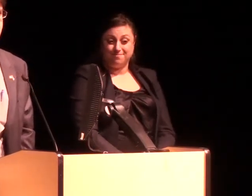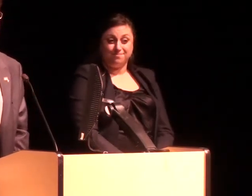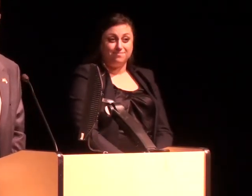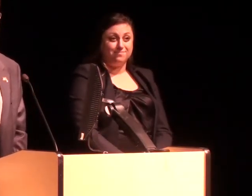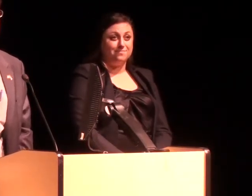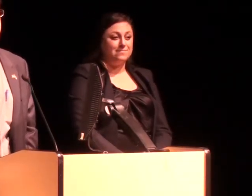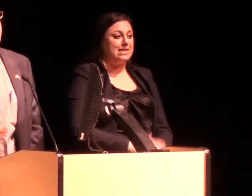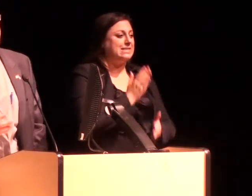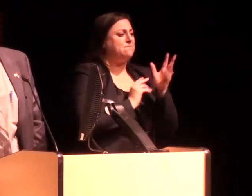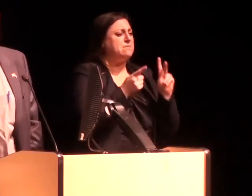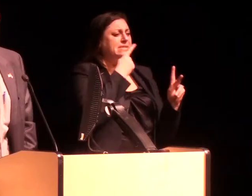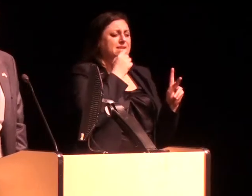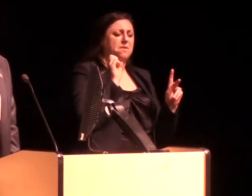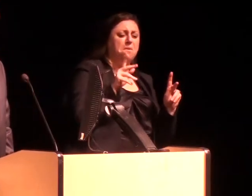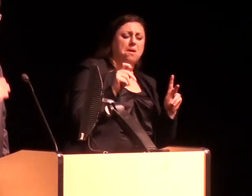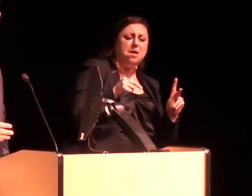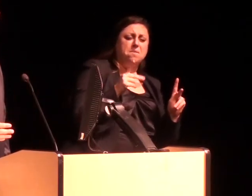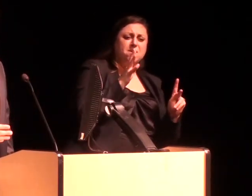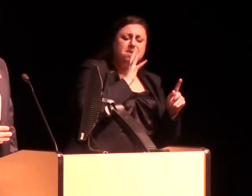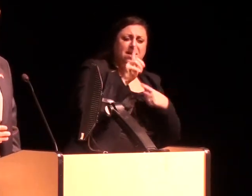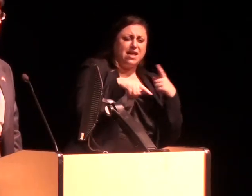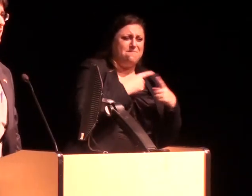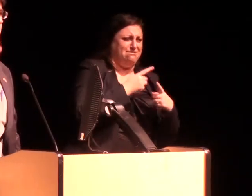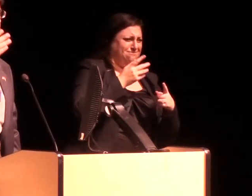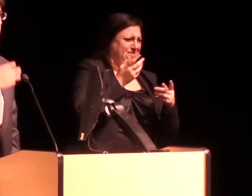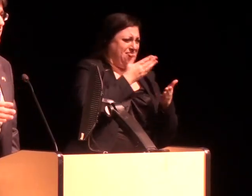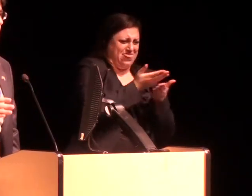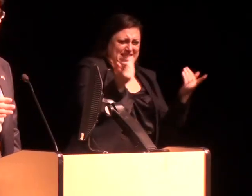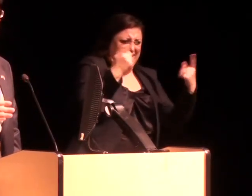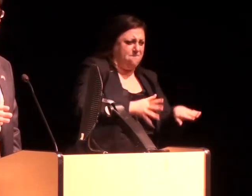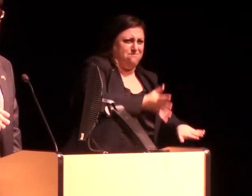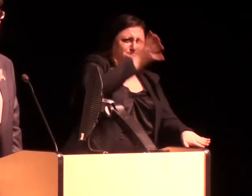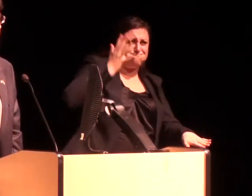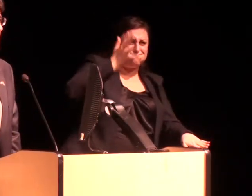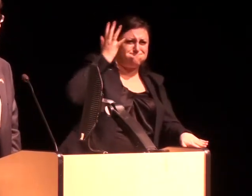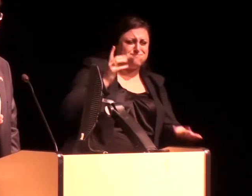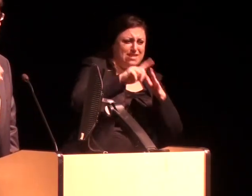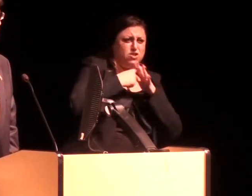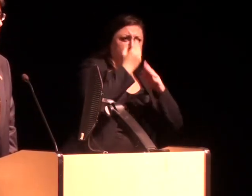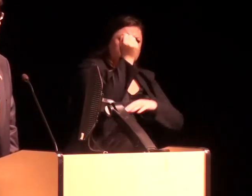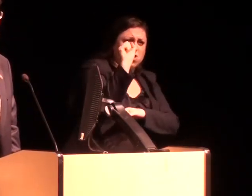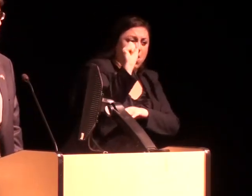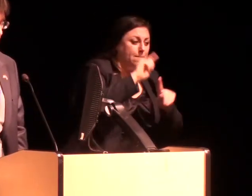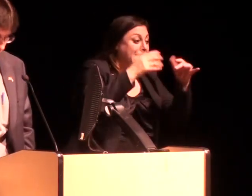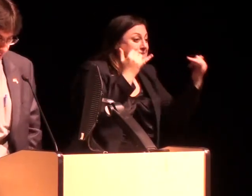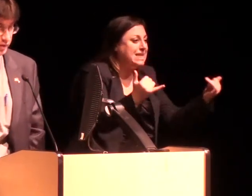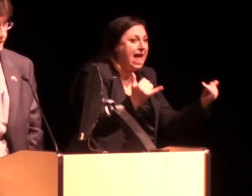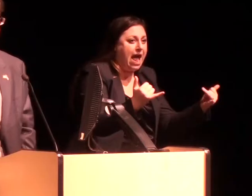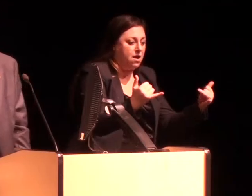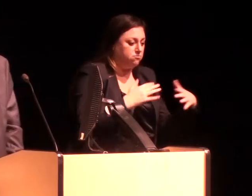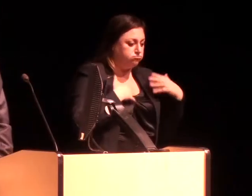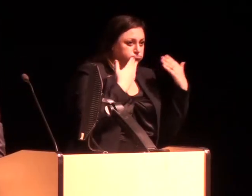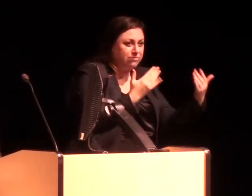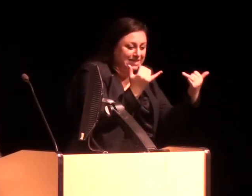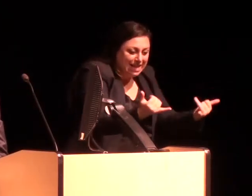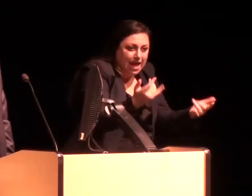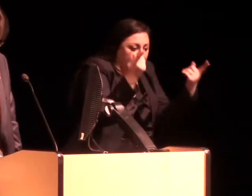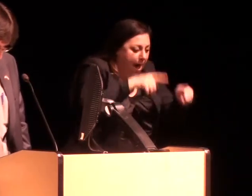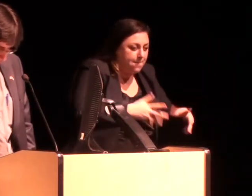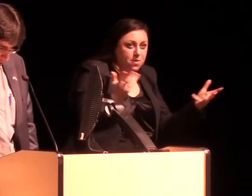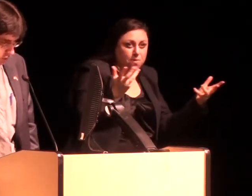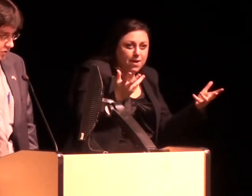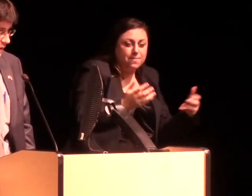And some people say, okay, but you're talking about ancient history. You're talking about the beginning of the revolution. What now? What do you have to show now? Well, the numbers are